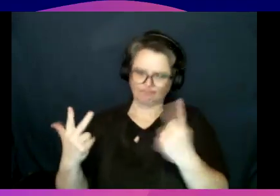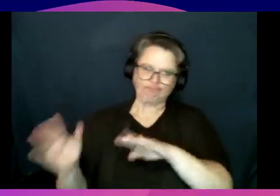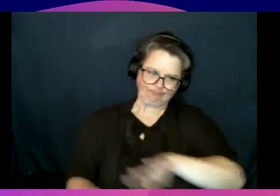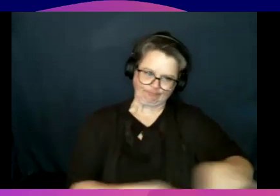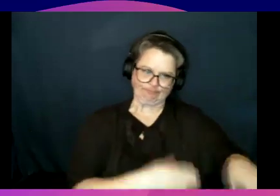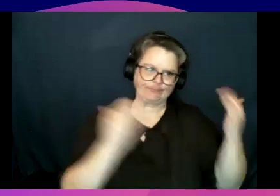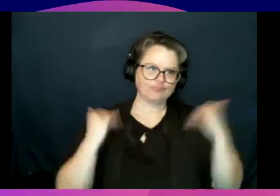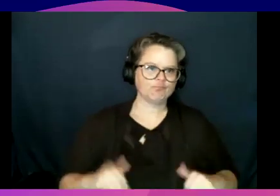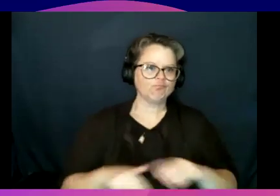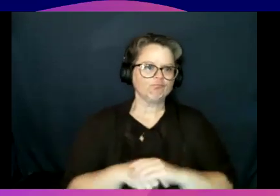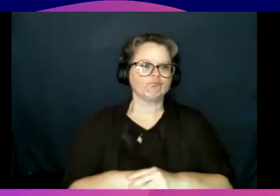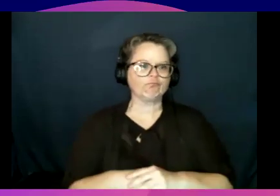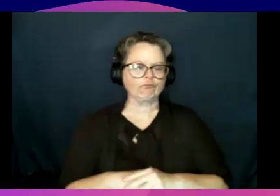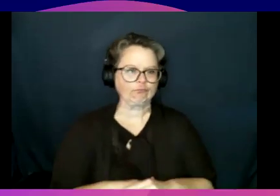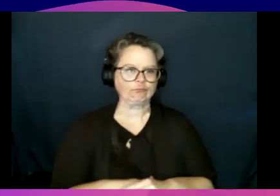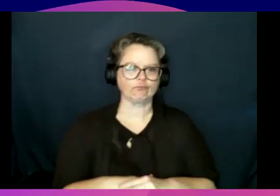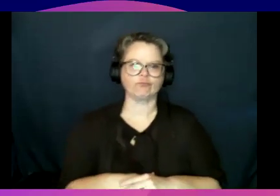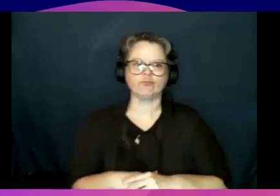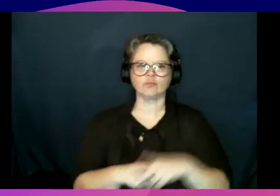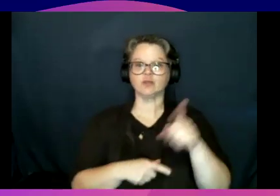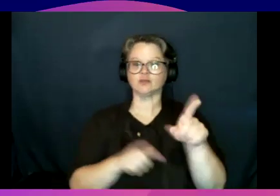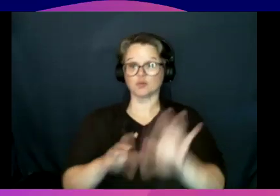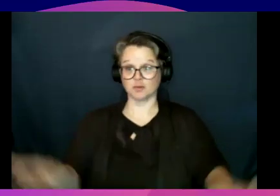We did find that when you do support